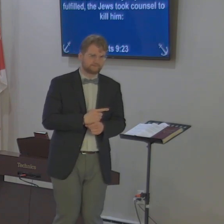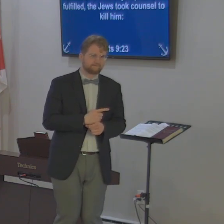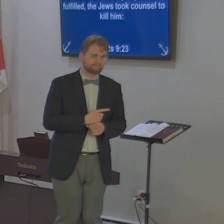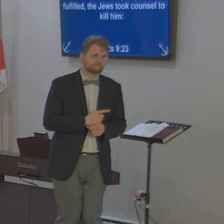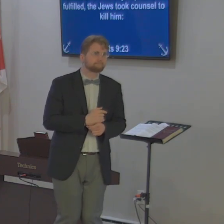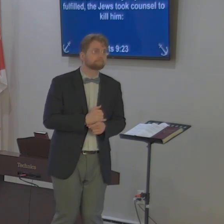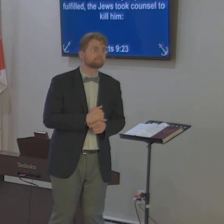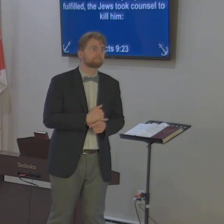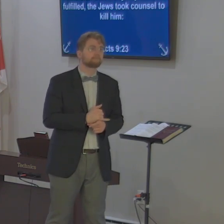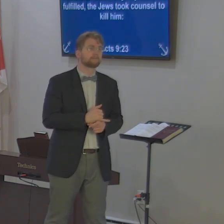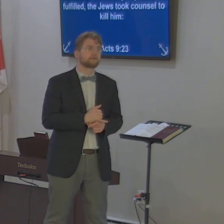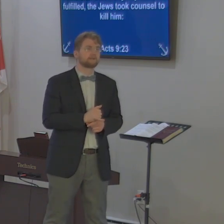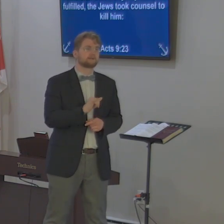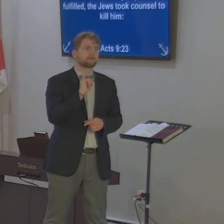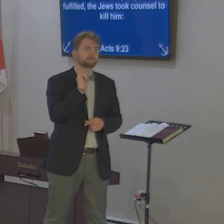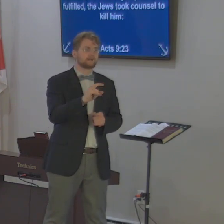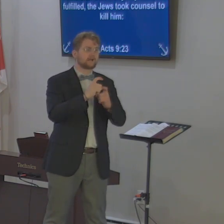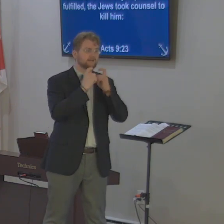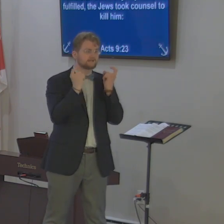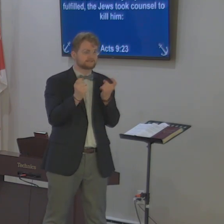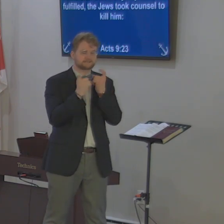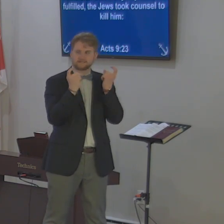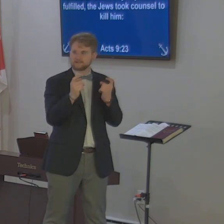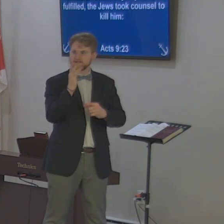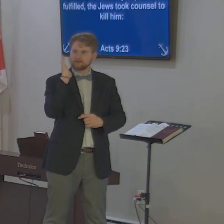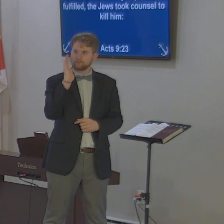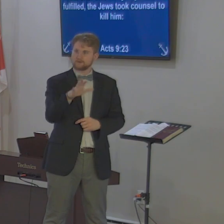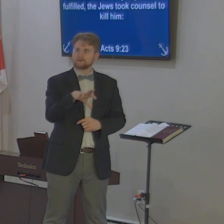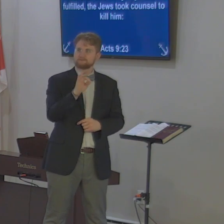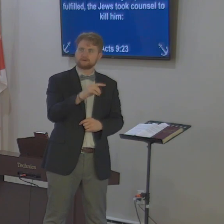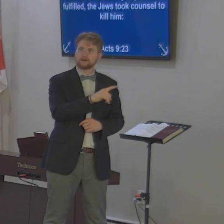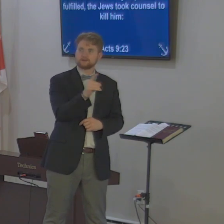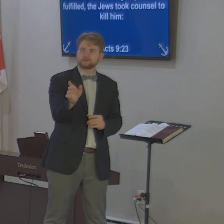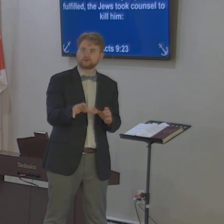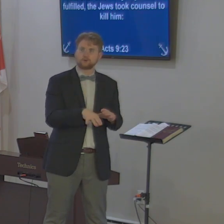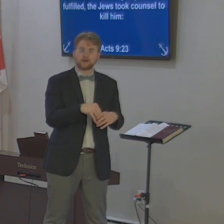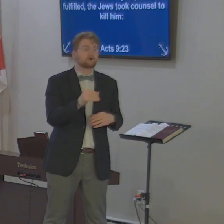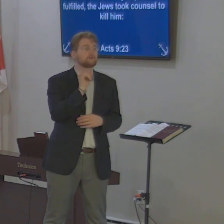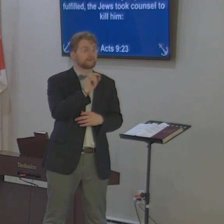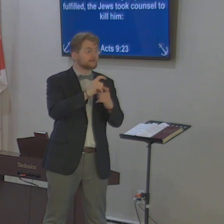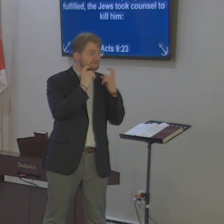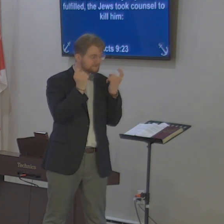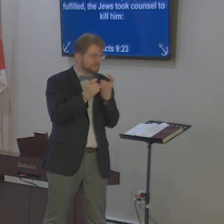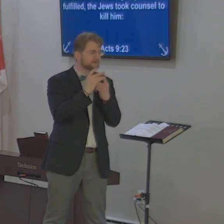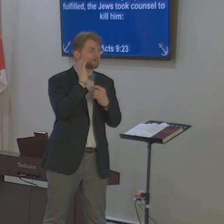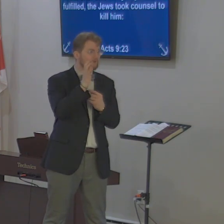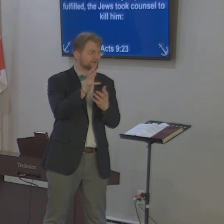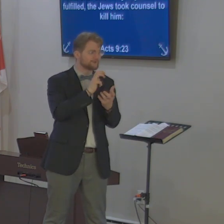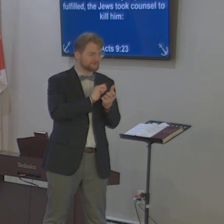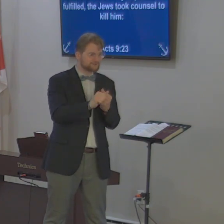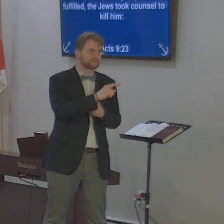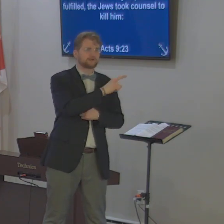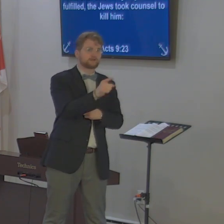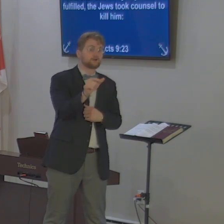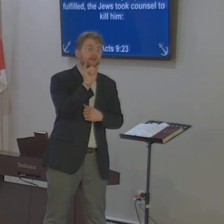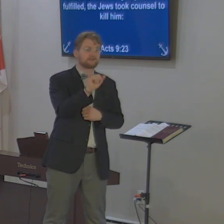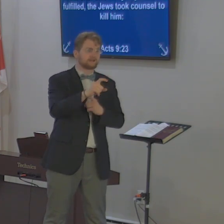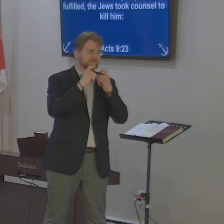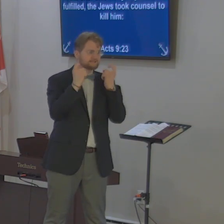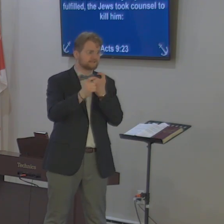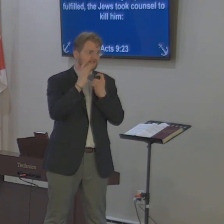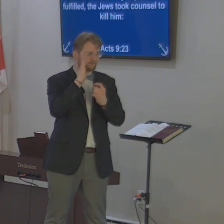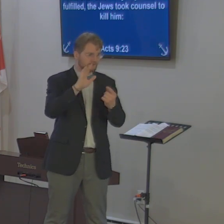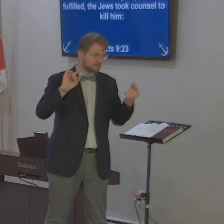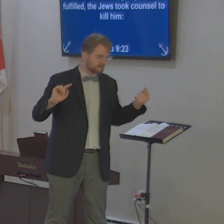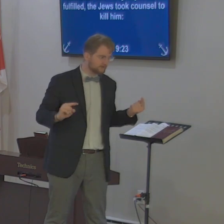That sin will find you out. That sin will destroy you. That sin will hurt you.